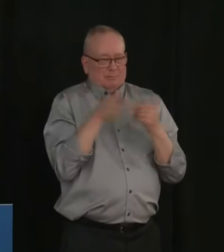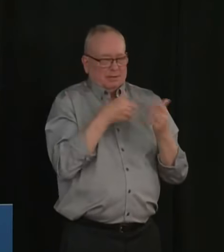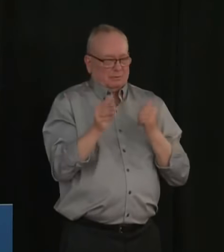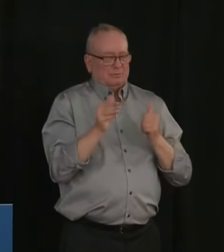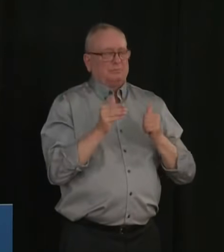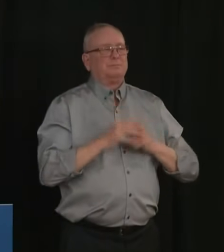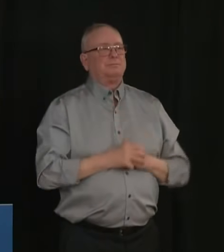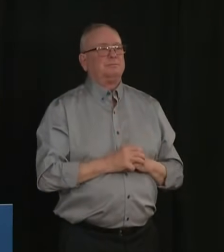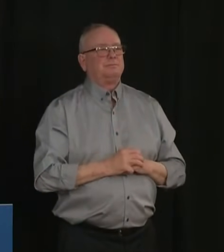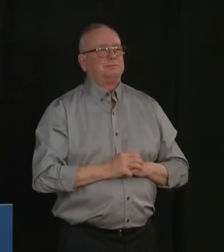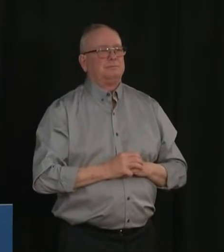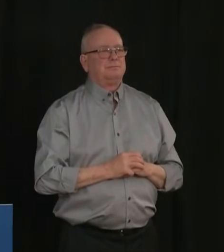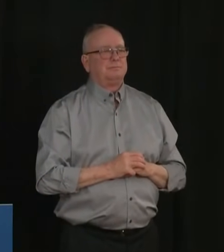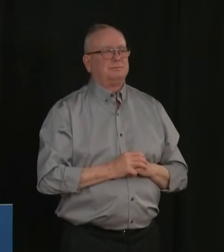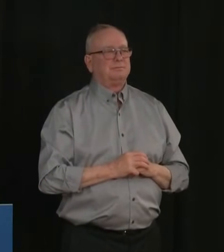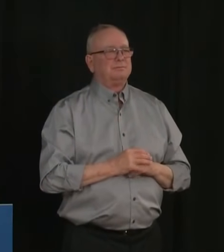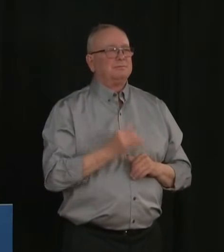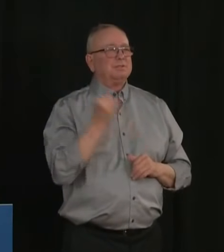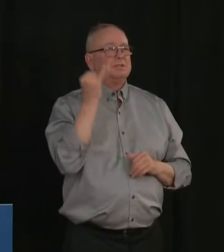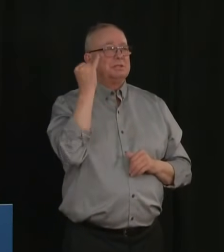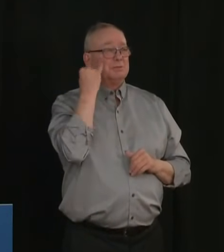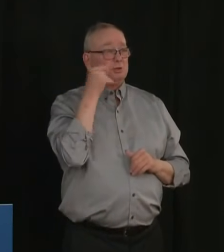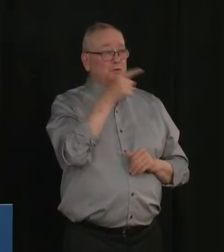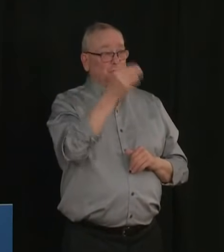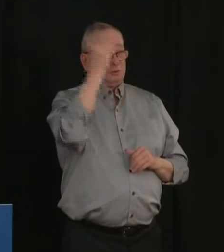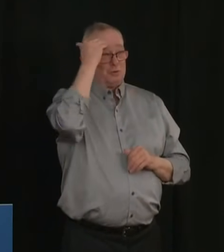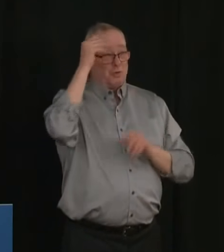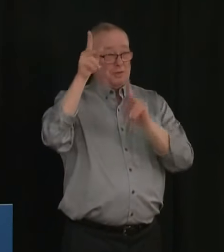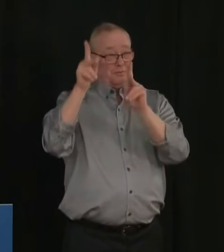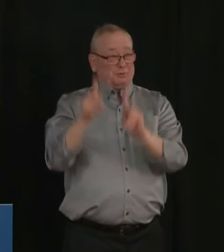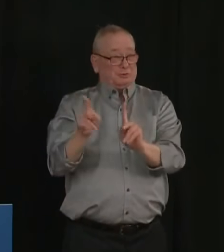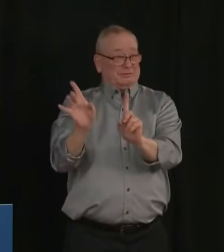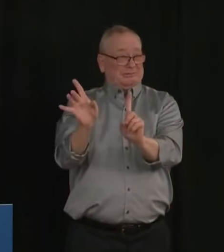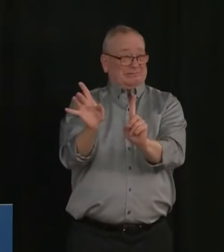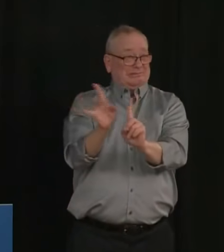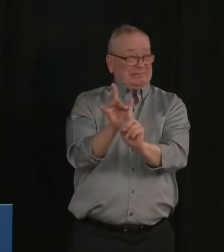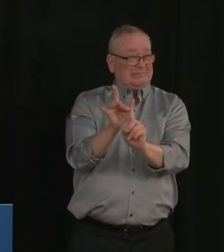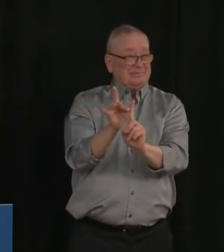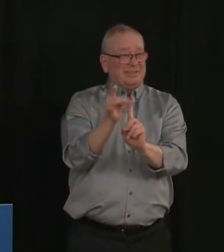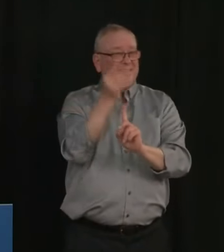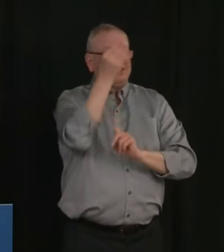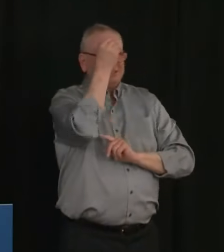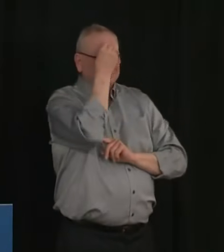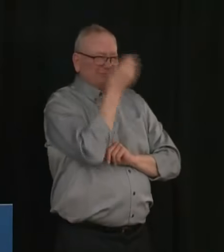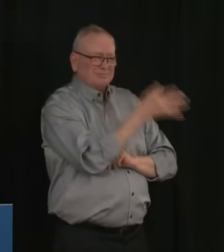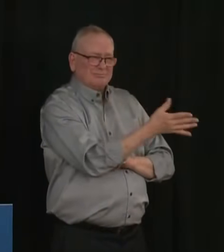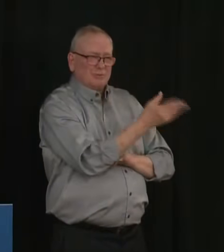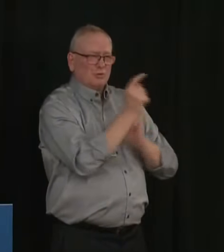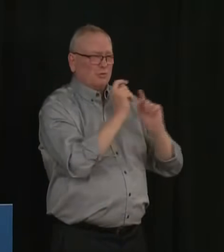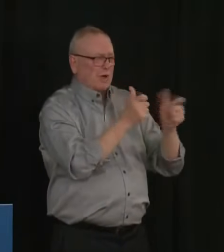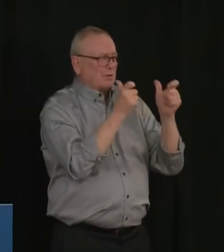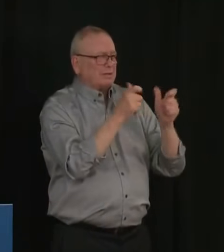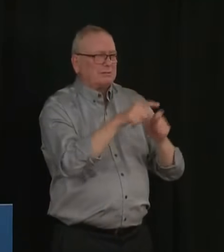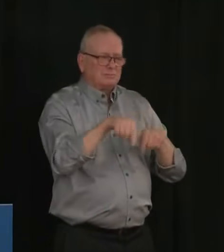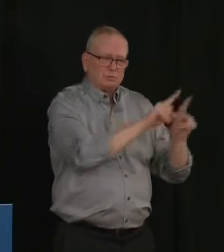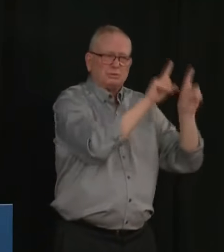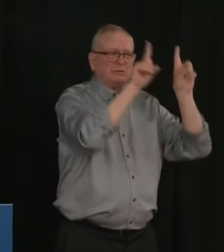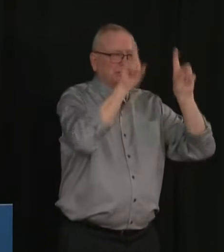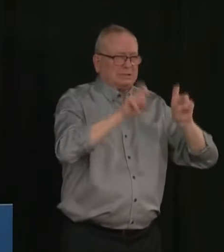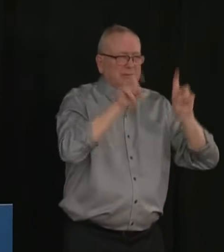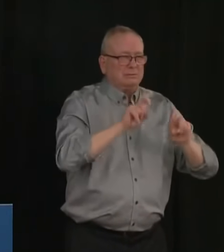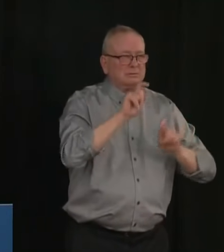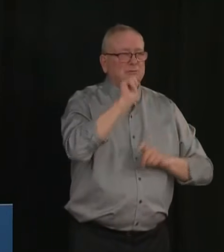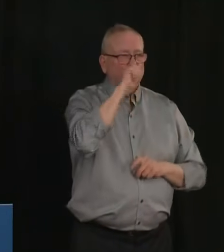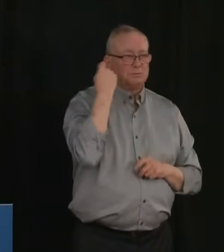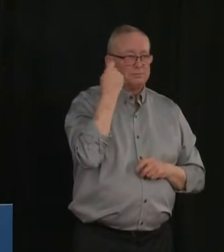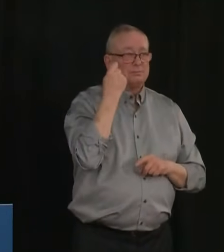are a close contact, you will be offered testing as soon as you were notified, and if you test negative, offered testing again 10 days after